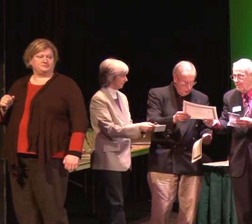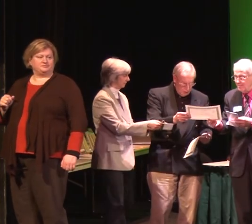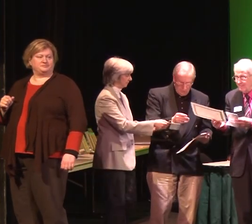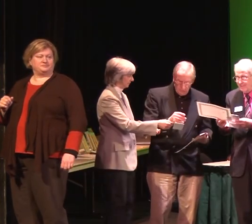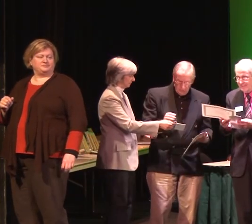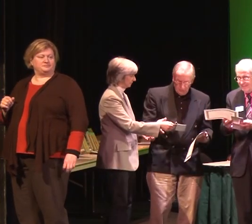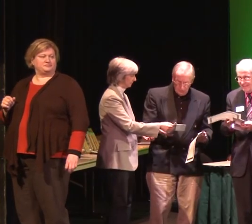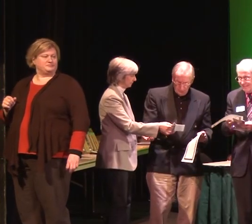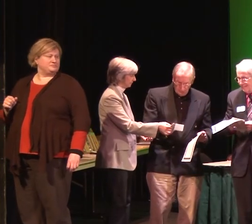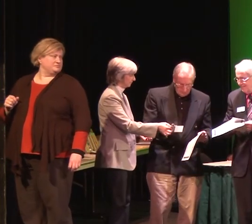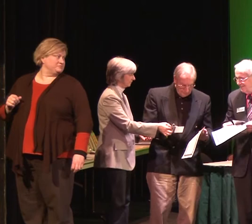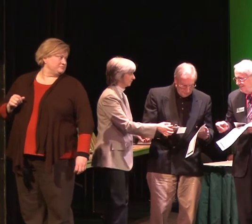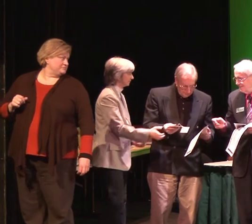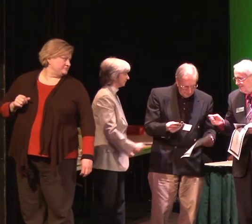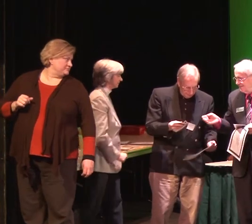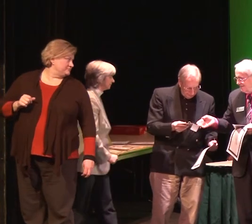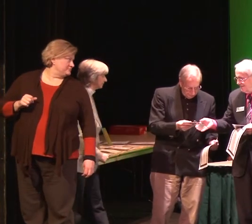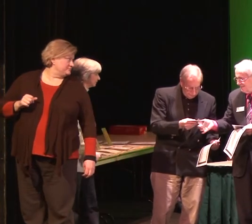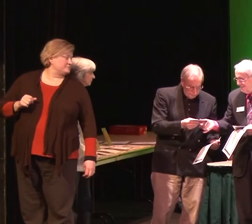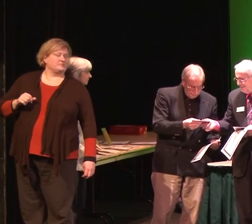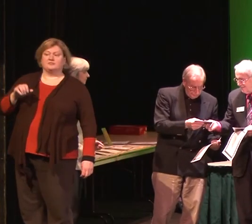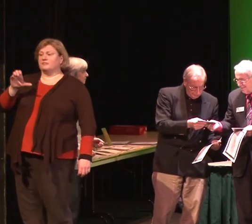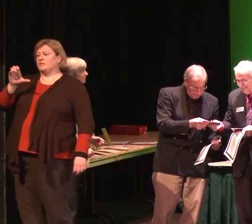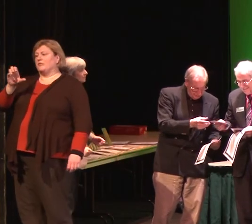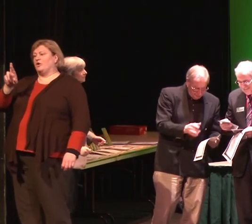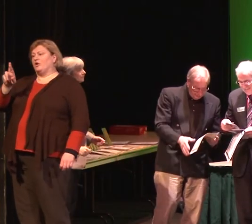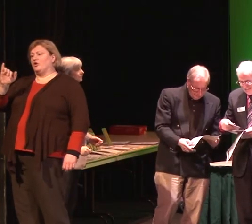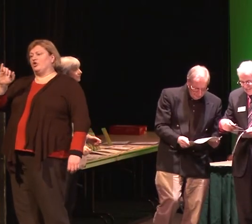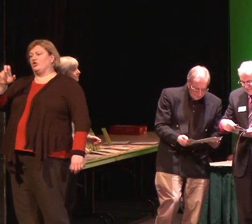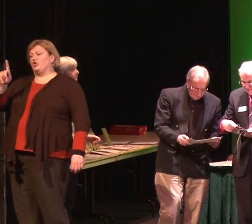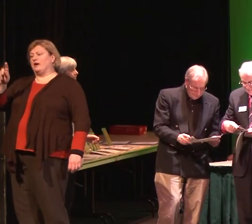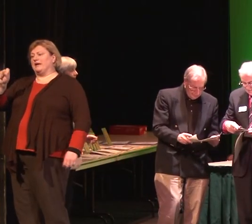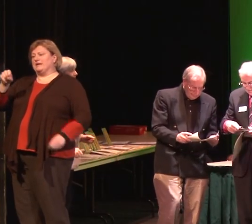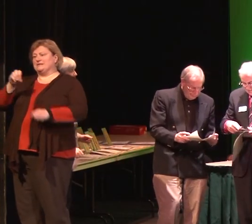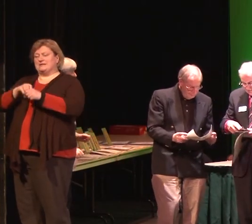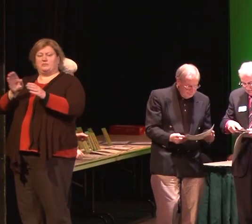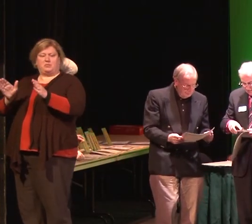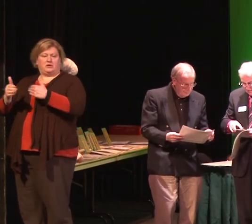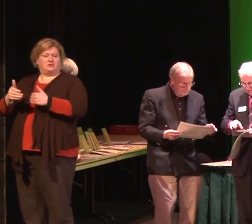Their project was Crickets in a Box.